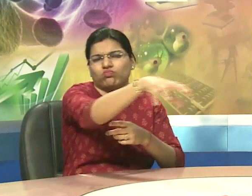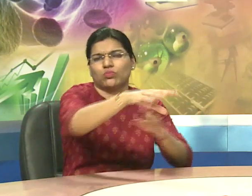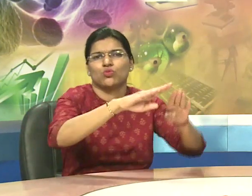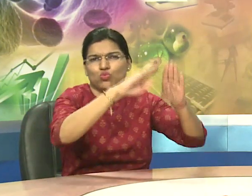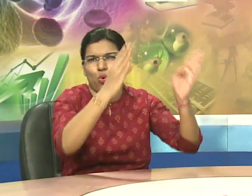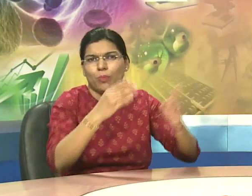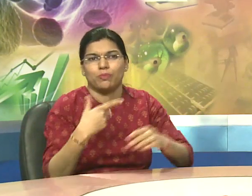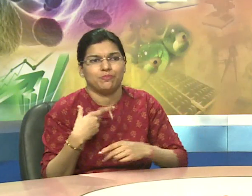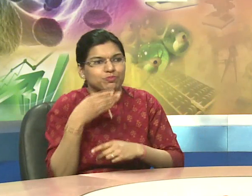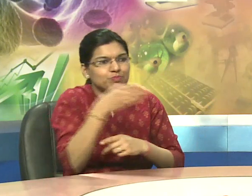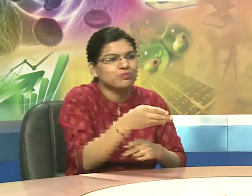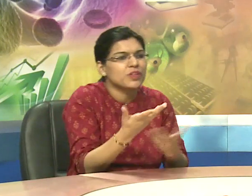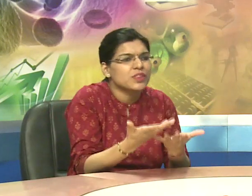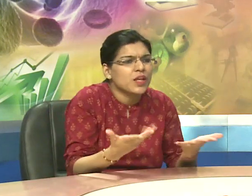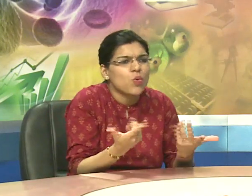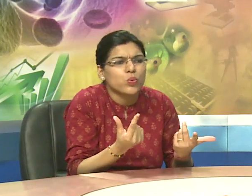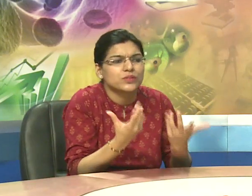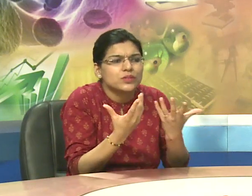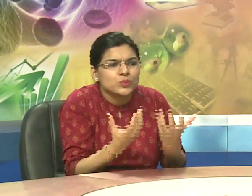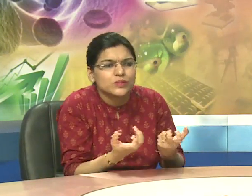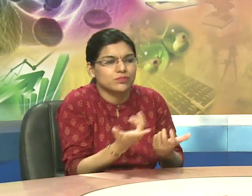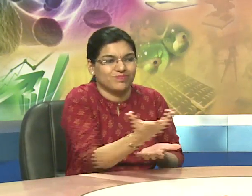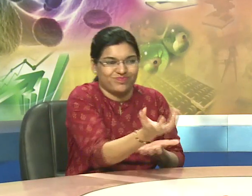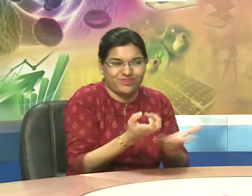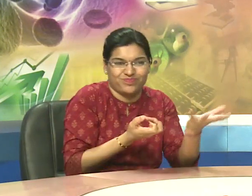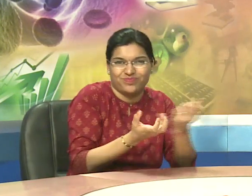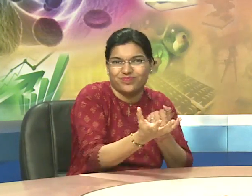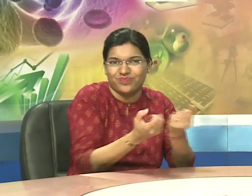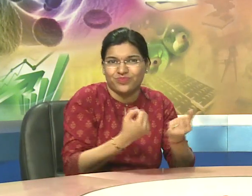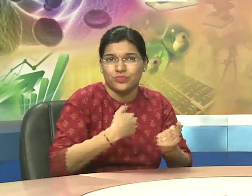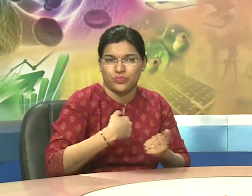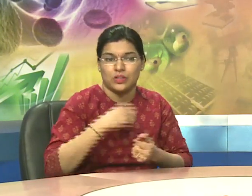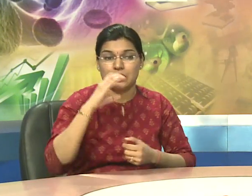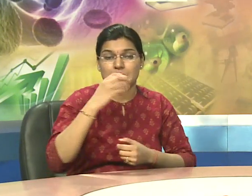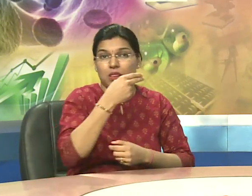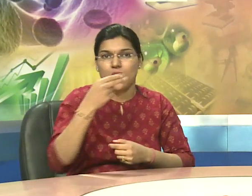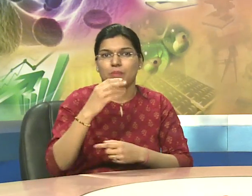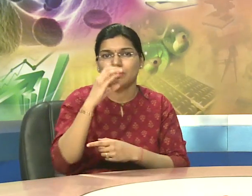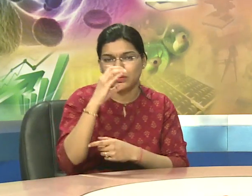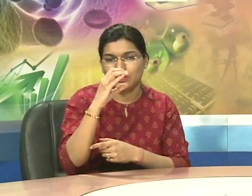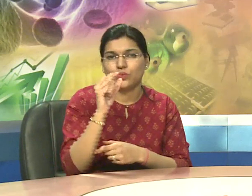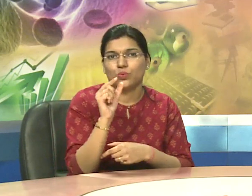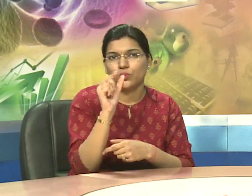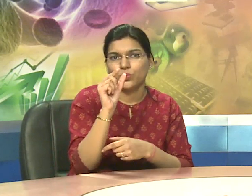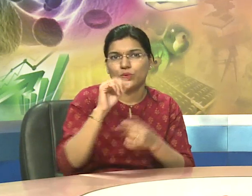go to the market and different shops and see the things which I want and I easily buy